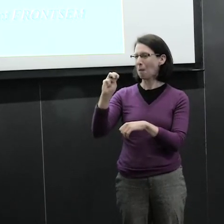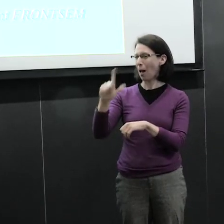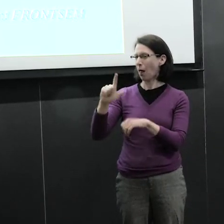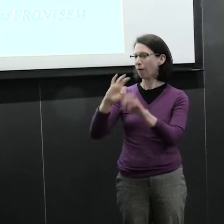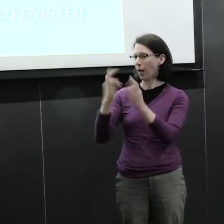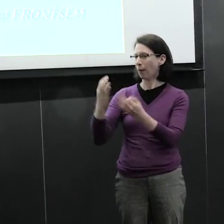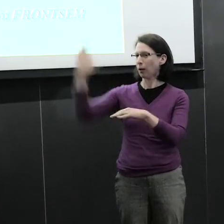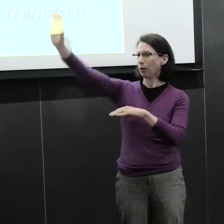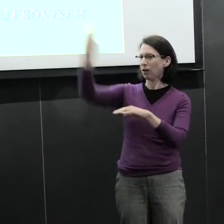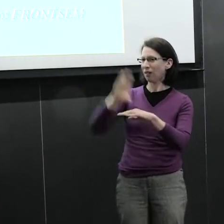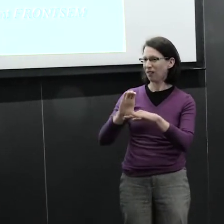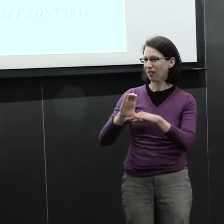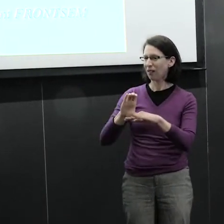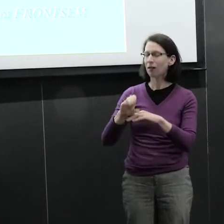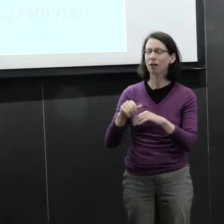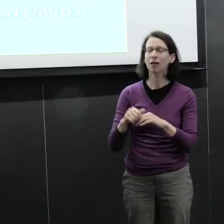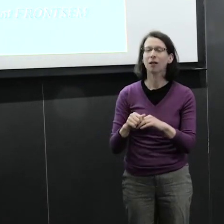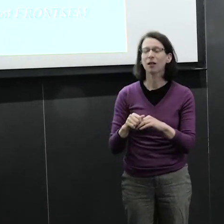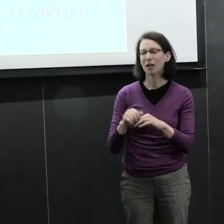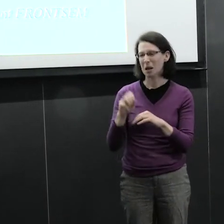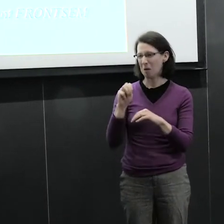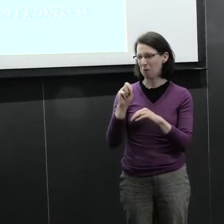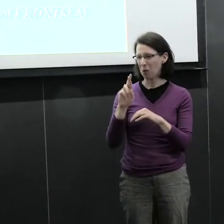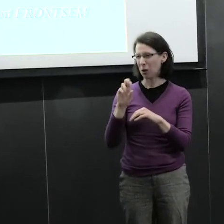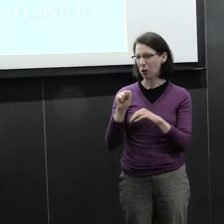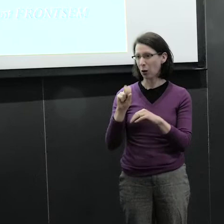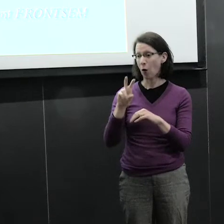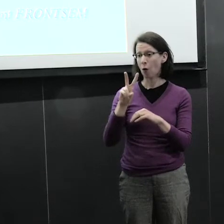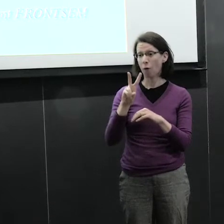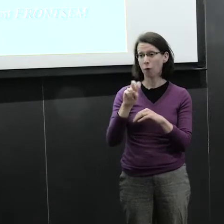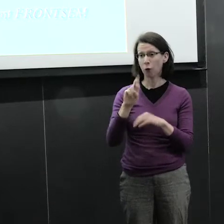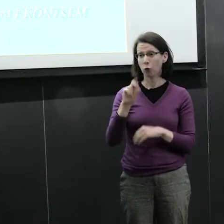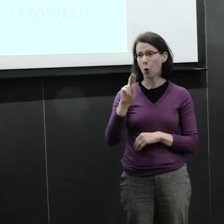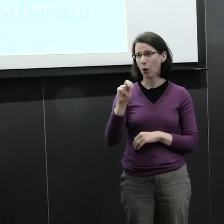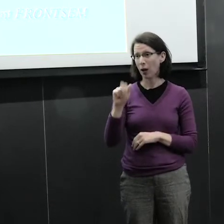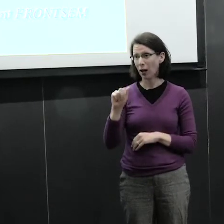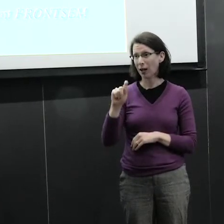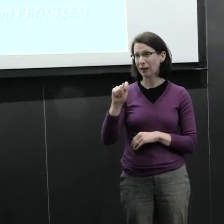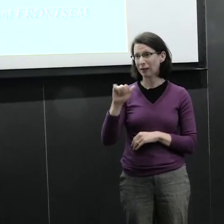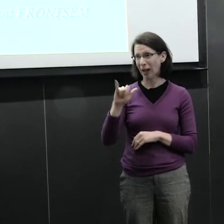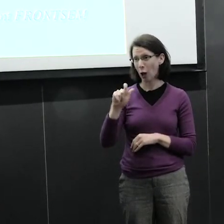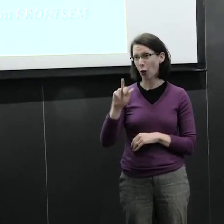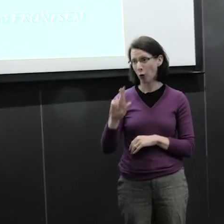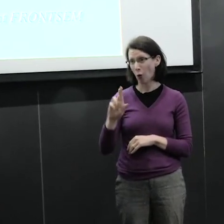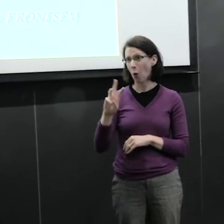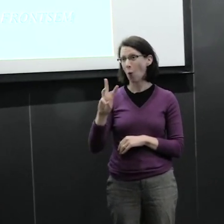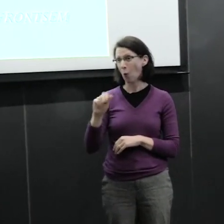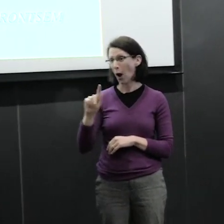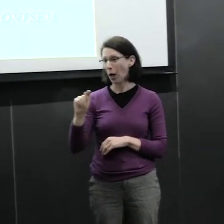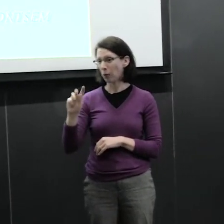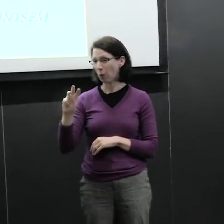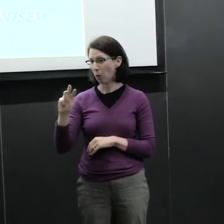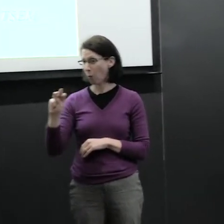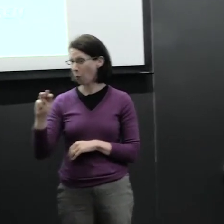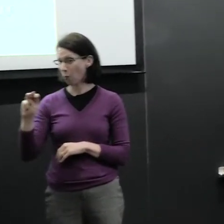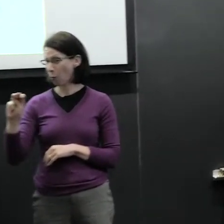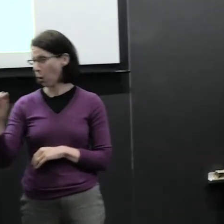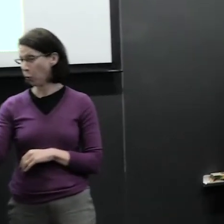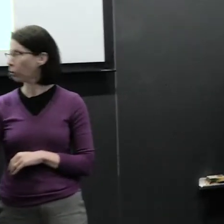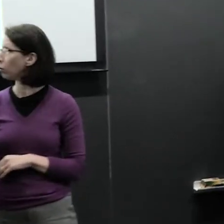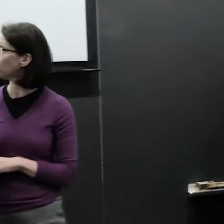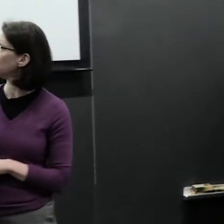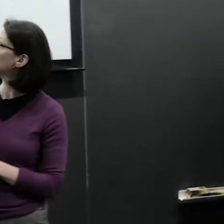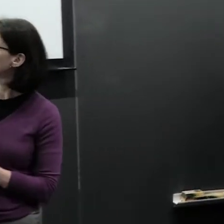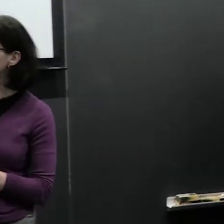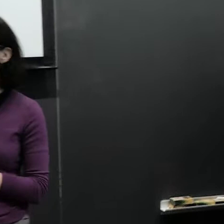and especially of the late Mrs. Verona Taylor Whatmough. The history of the Harvard Linguistics